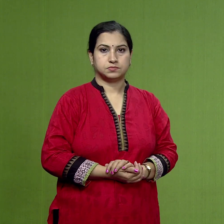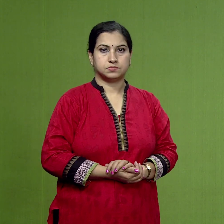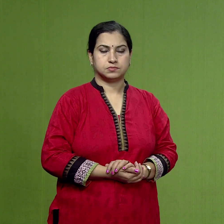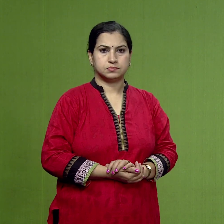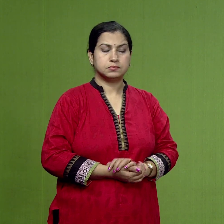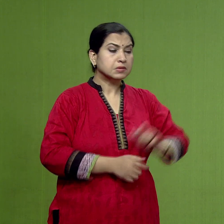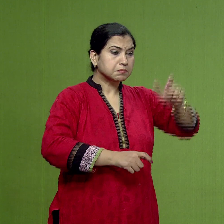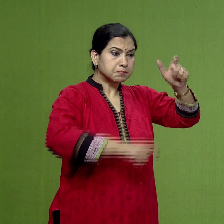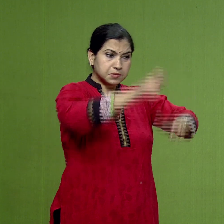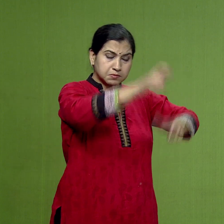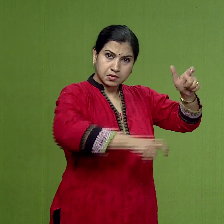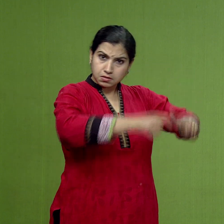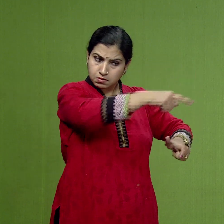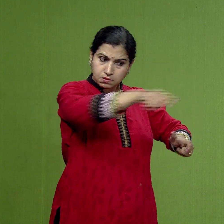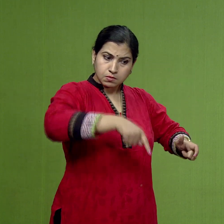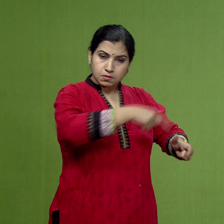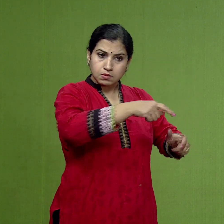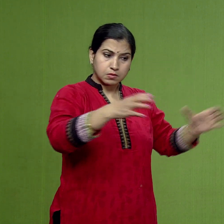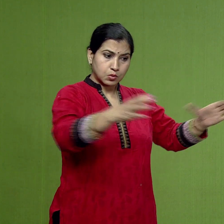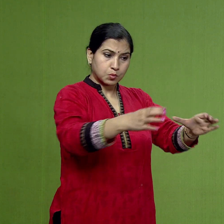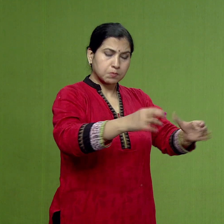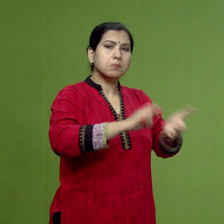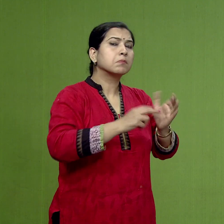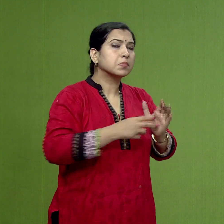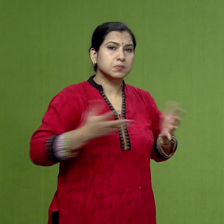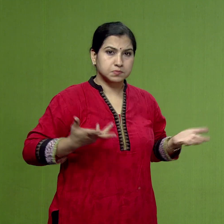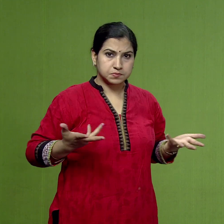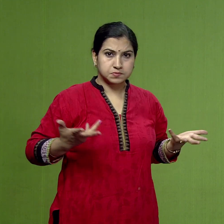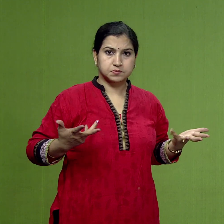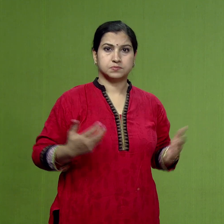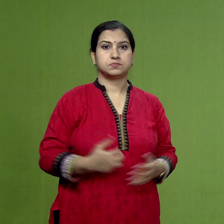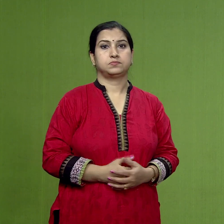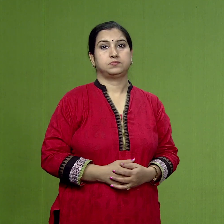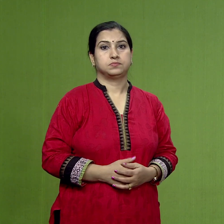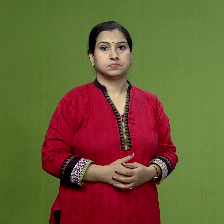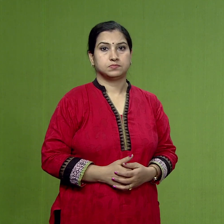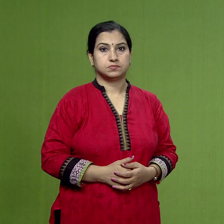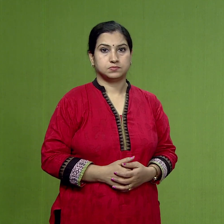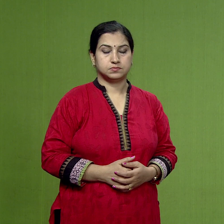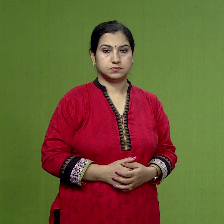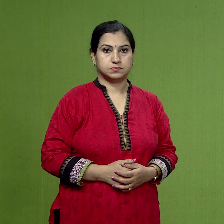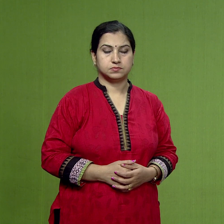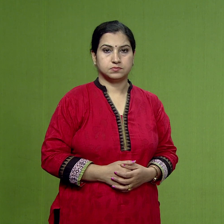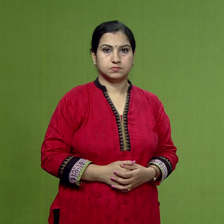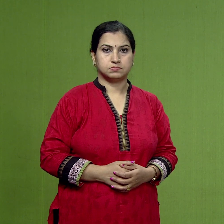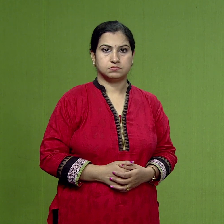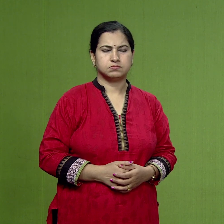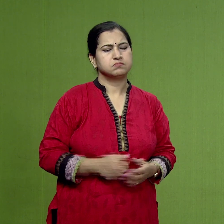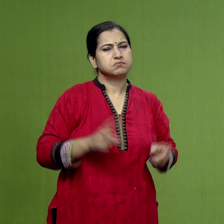Meaning of population. Generally, we understand